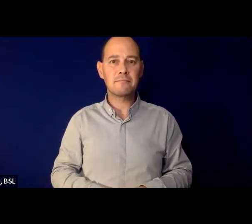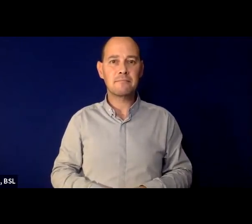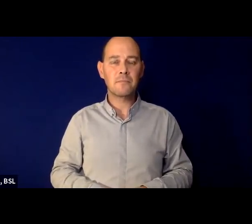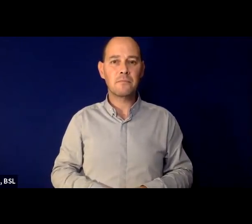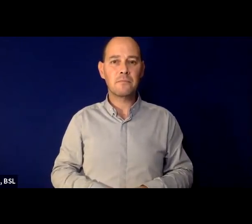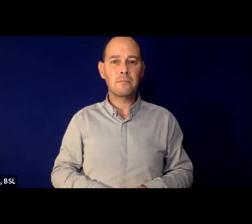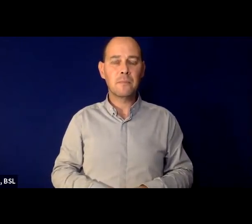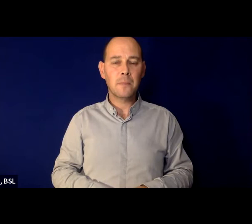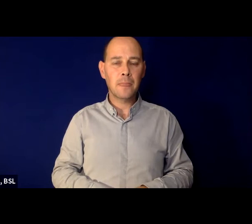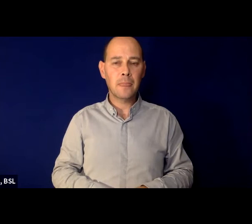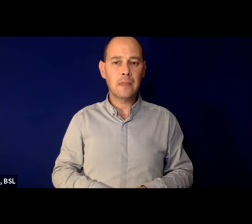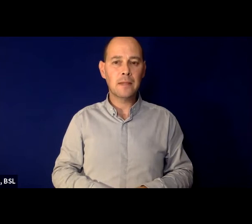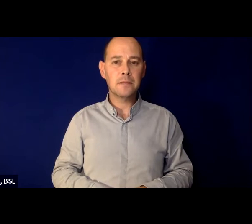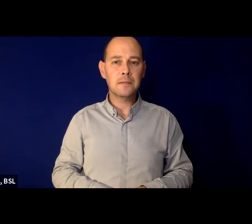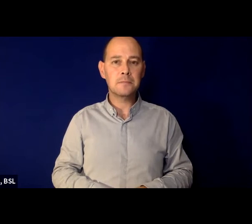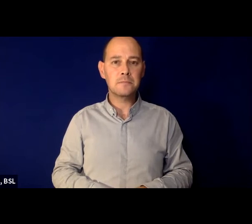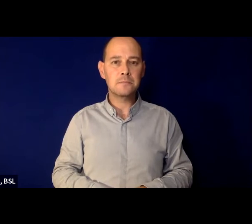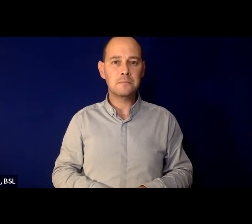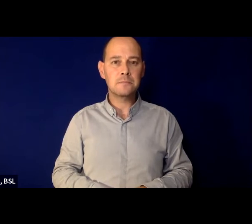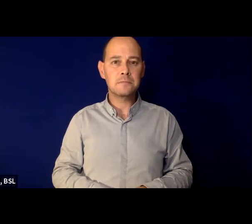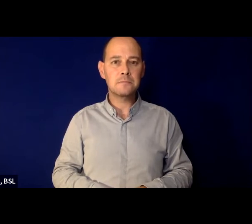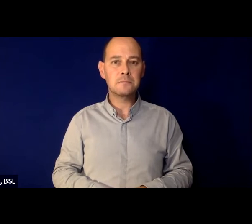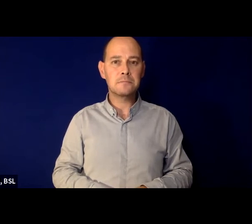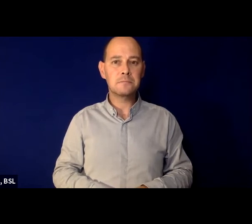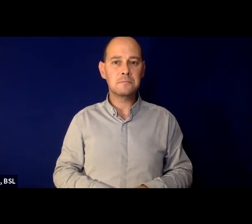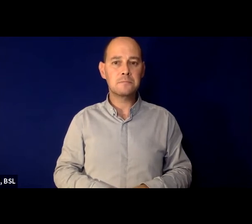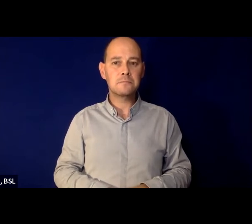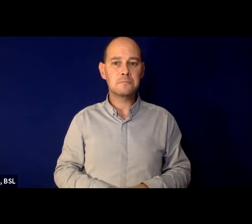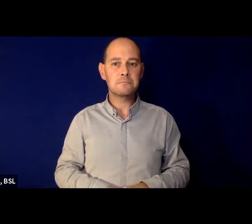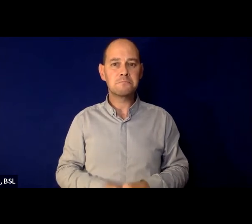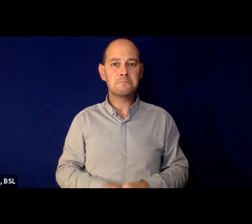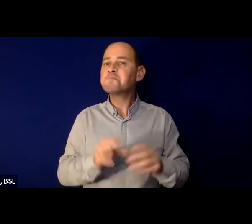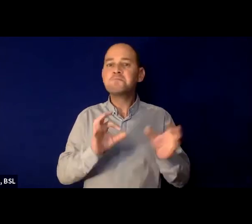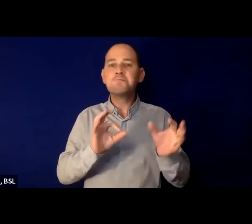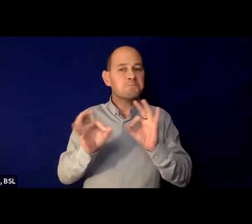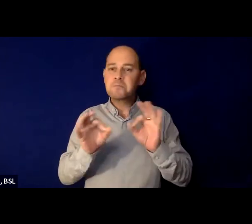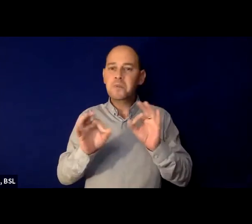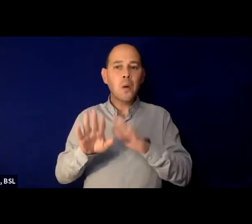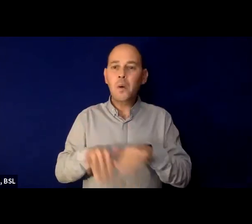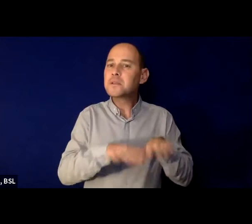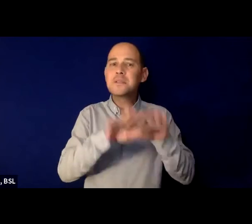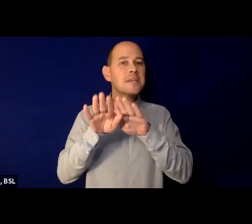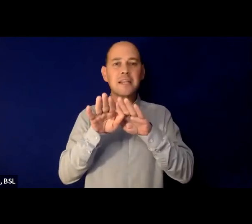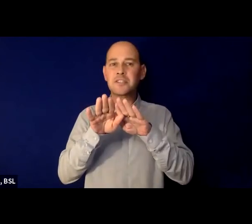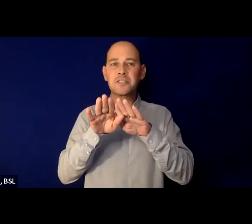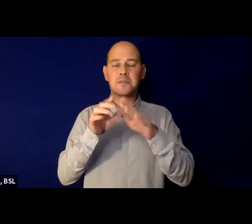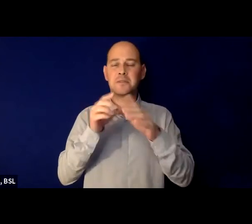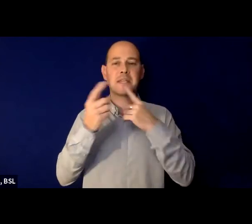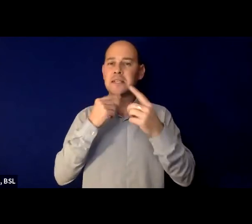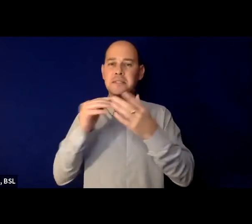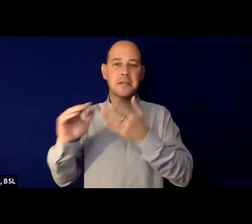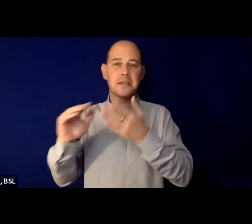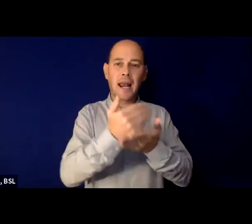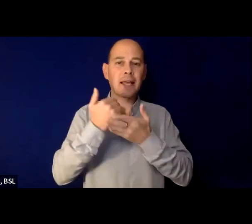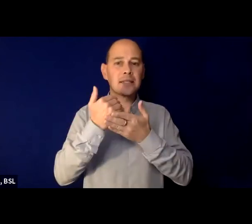any national or lower administrative level data capturing mechanism or reporting mechanism